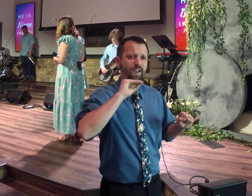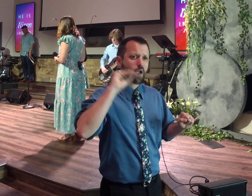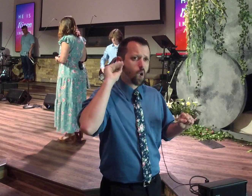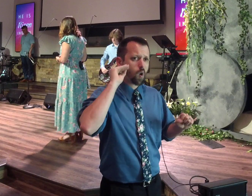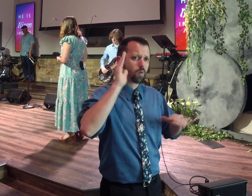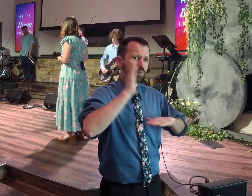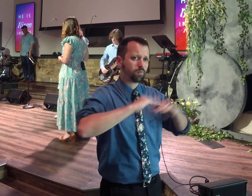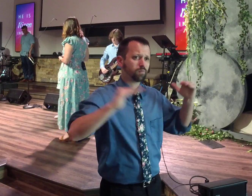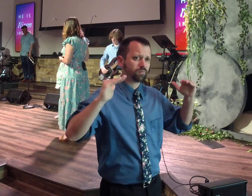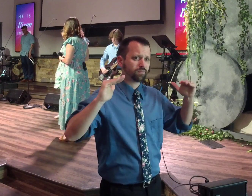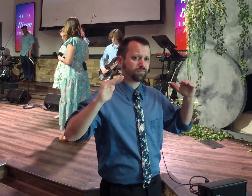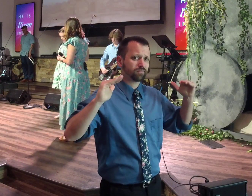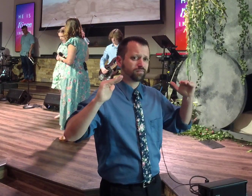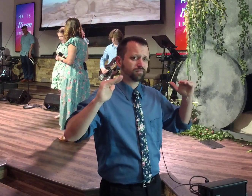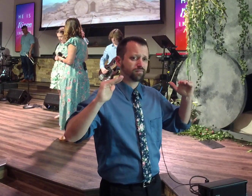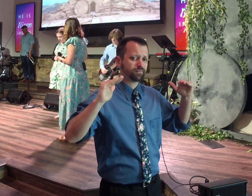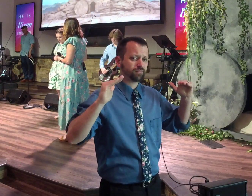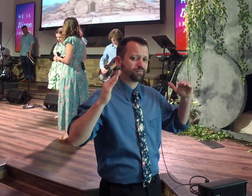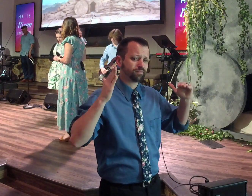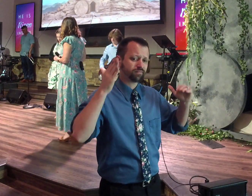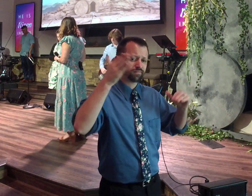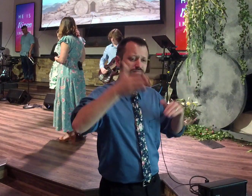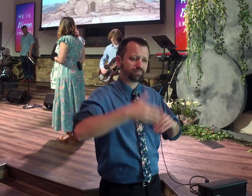in heaven one day."